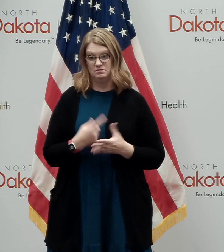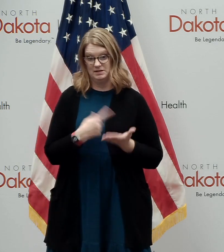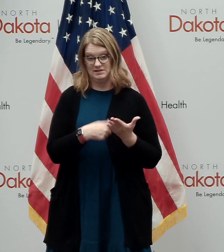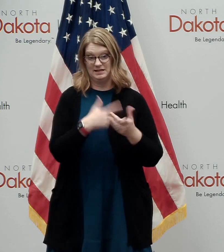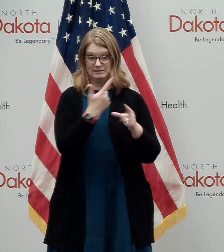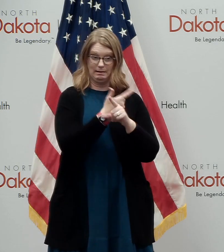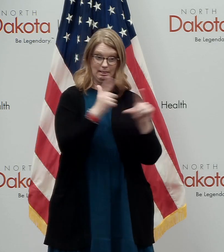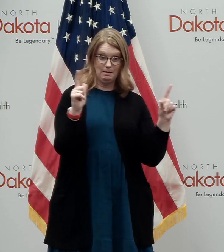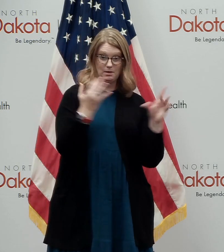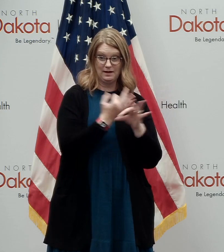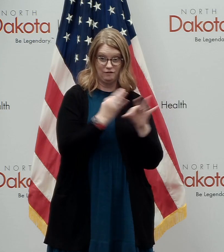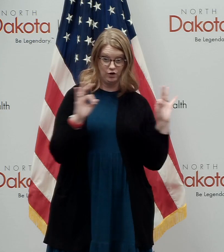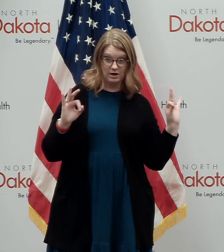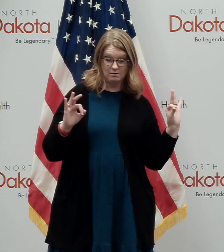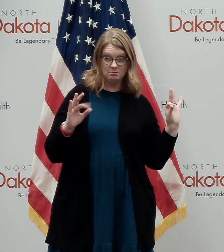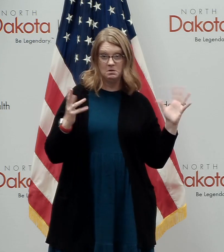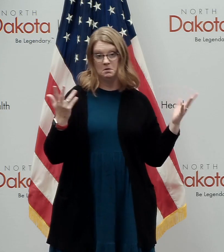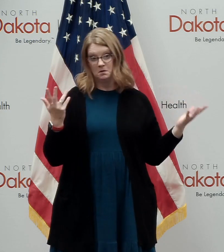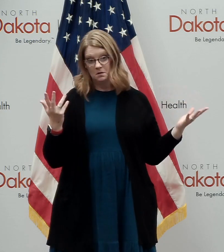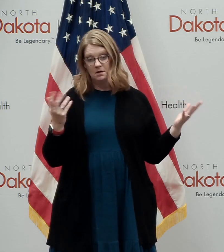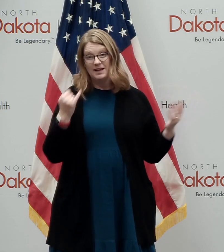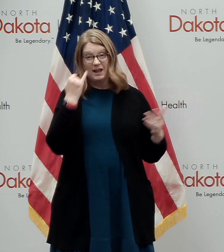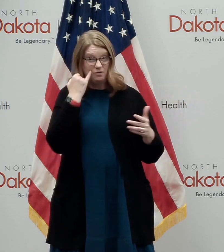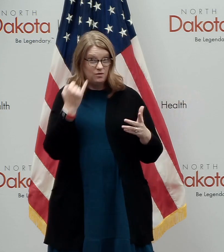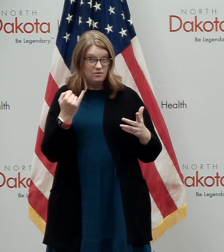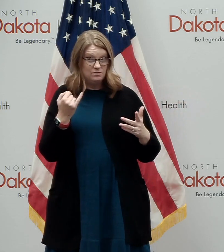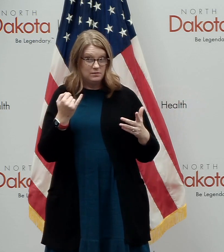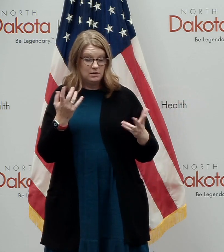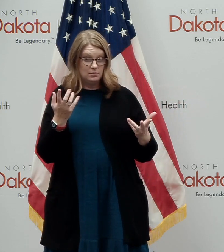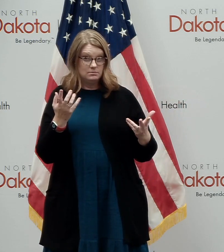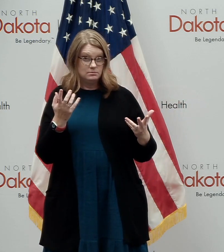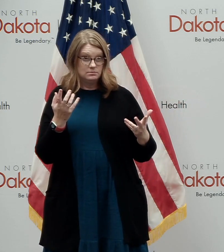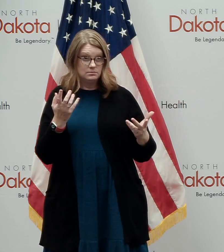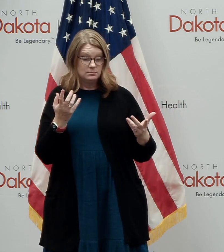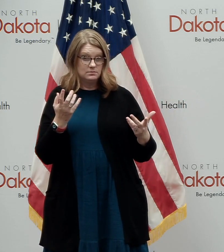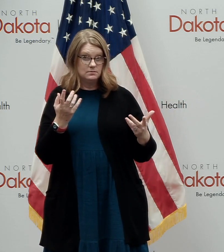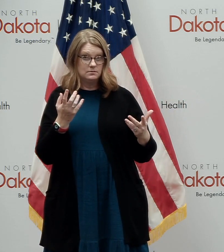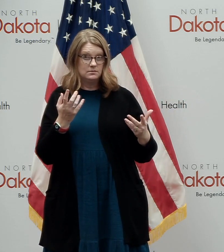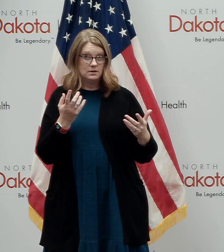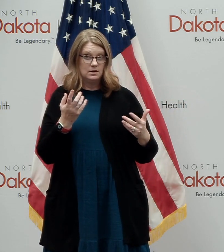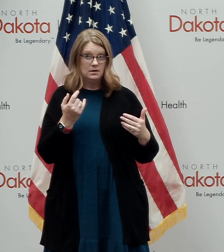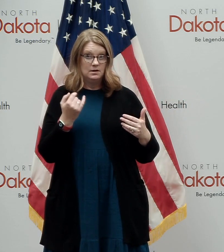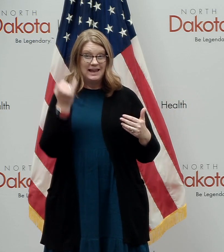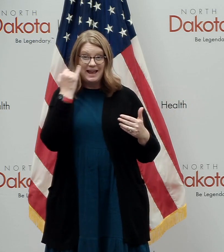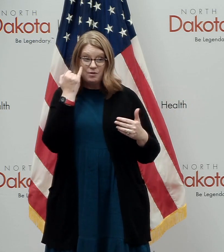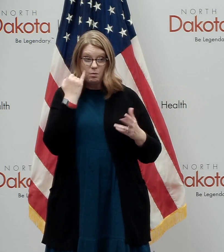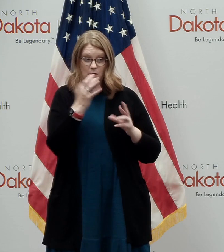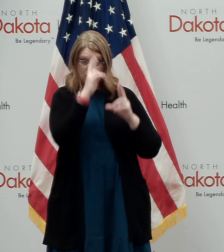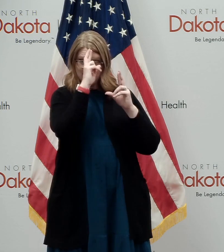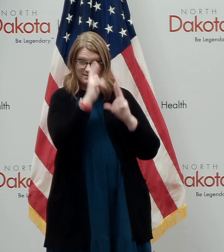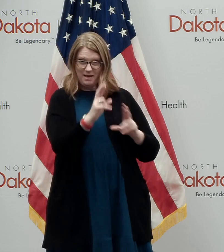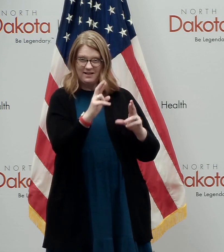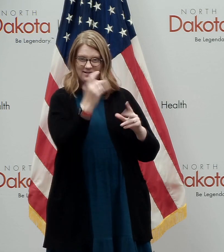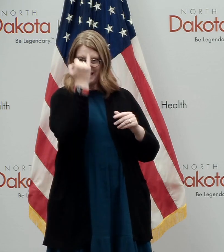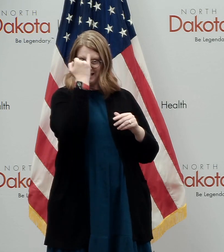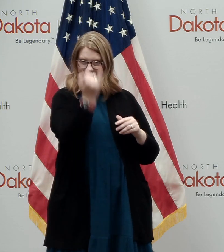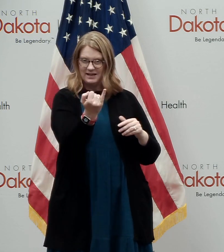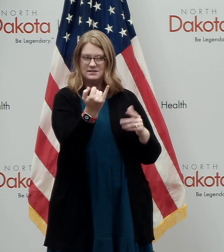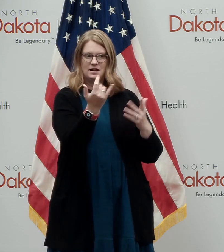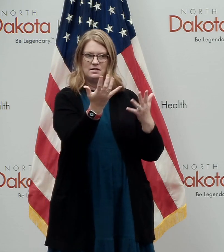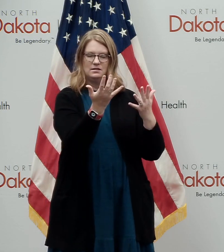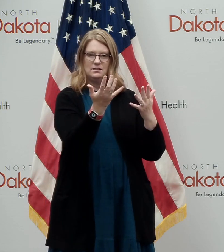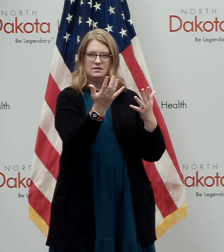again, I guess where I would say is that if we want to fight for and have respect for liberty and freedom, to